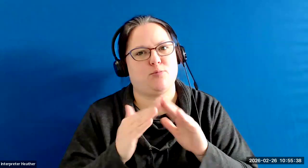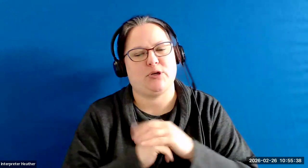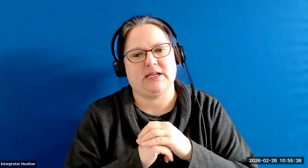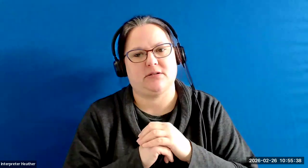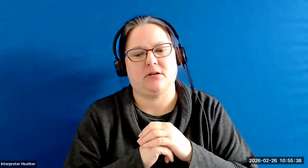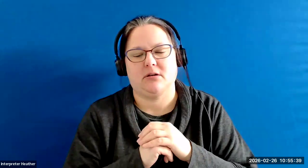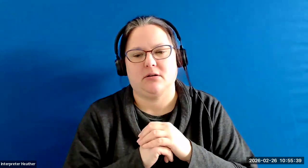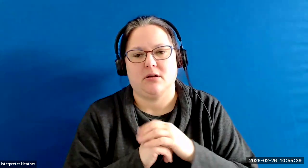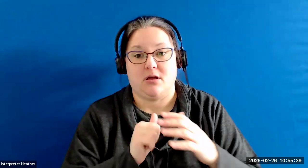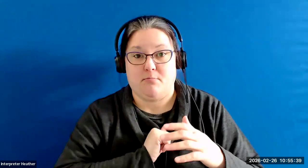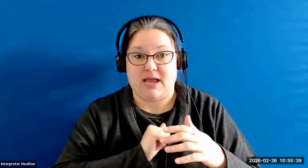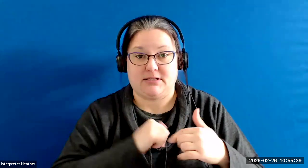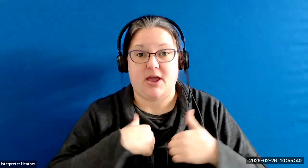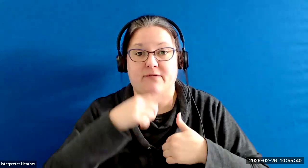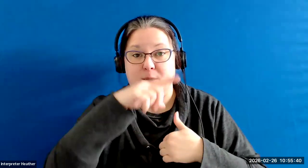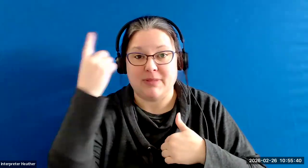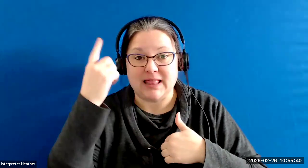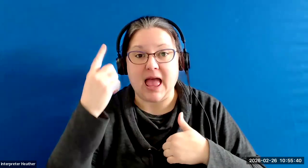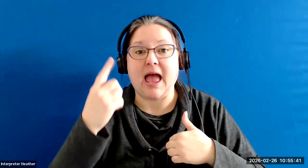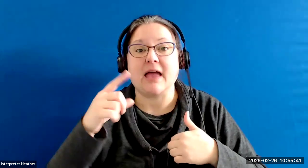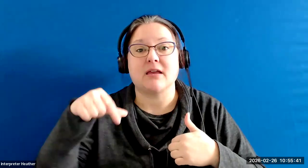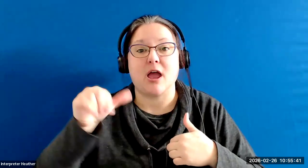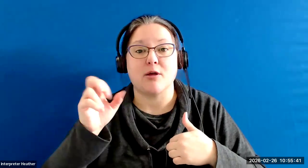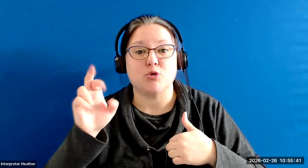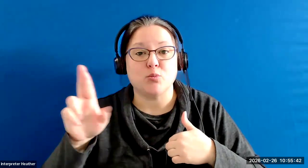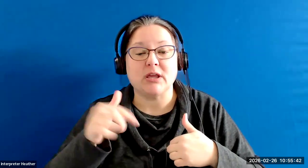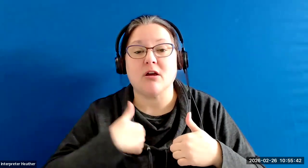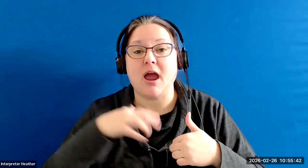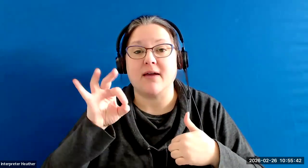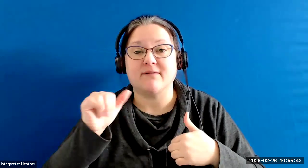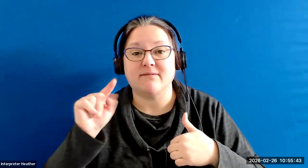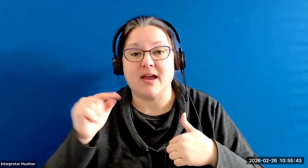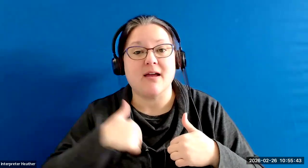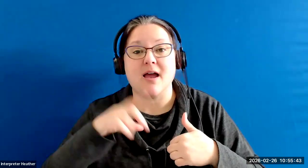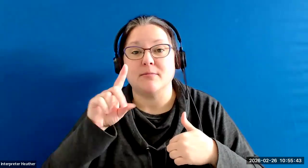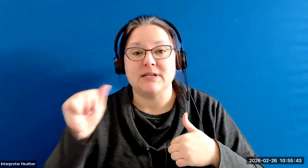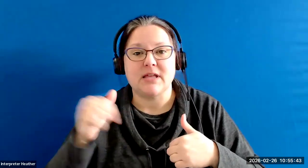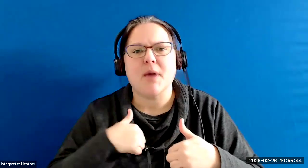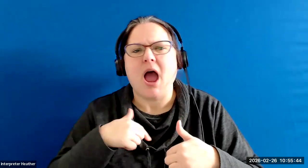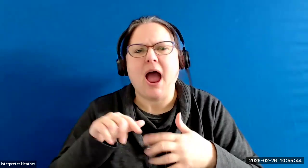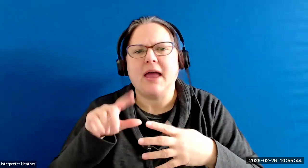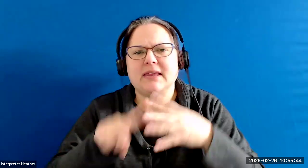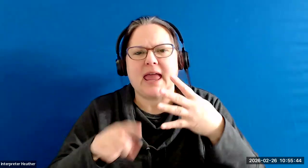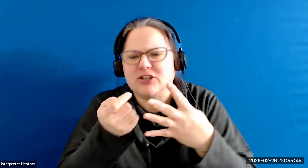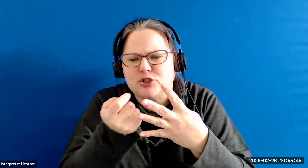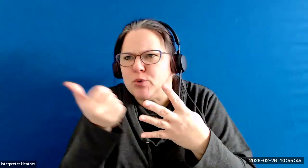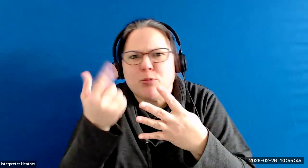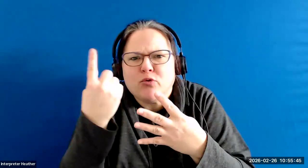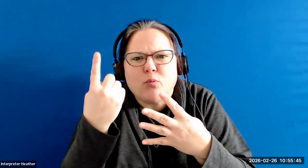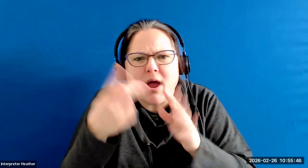Myself, I'm black, I'm queer, I'm fat, I'm disabled. I can't pick one of those out and